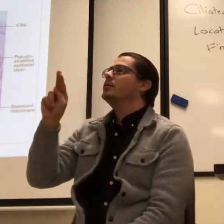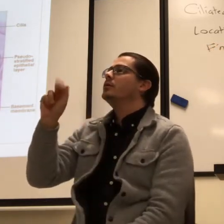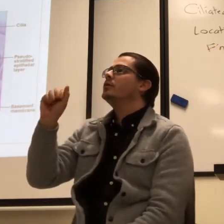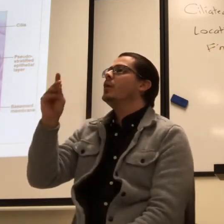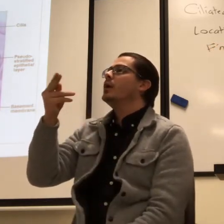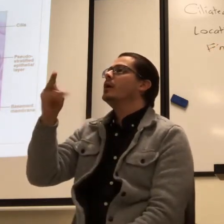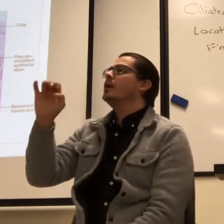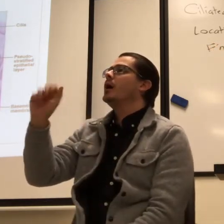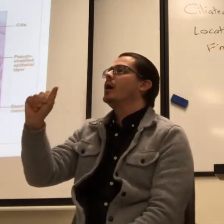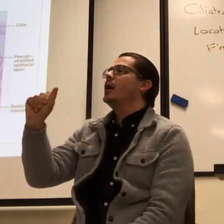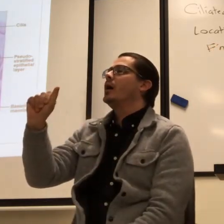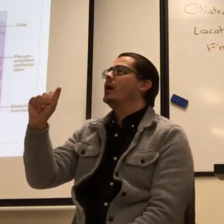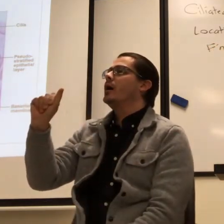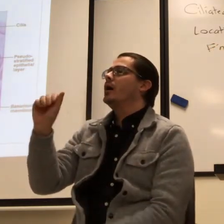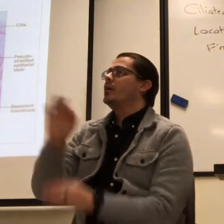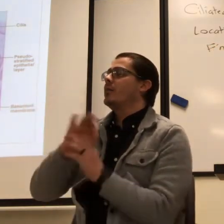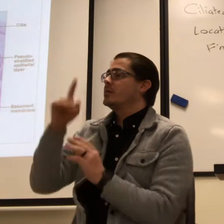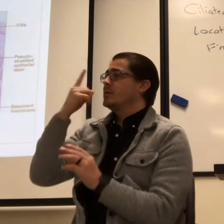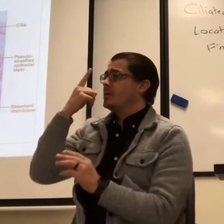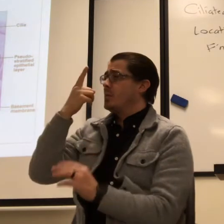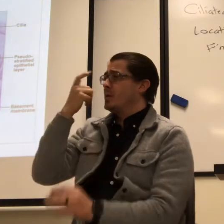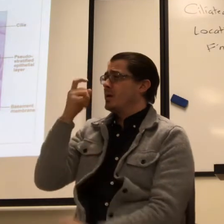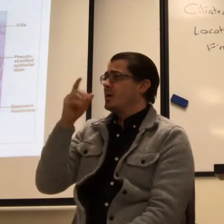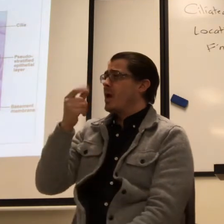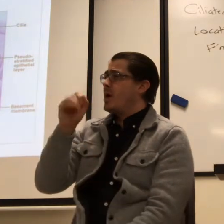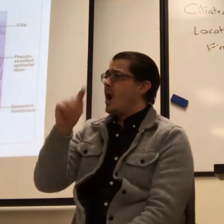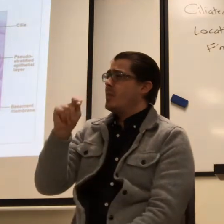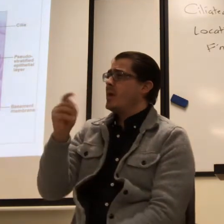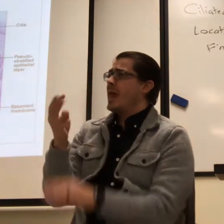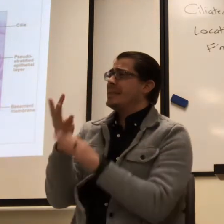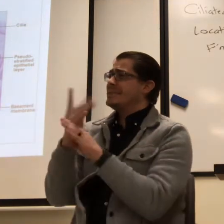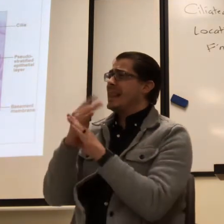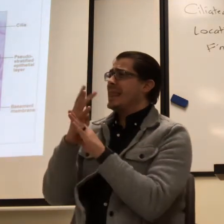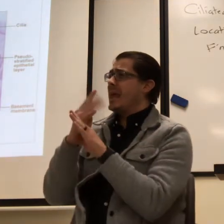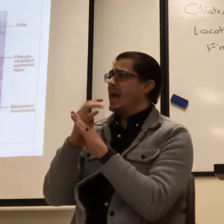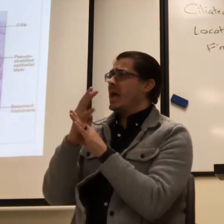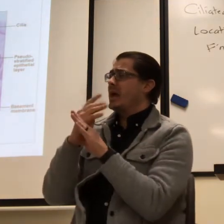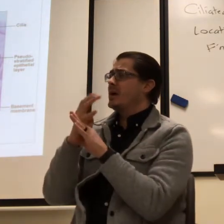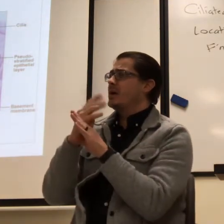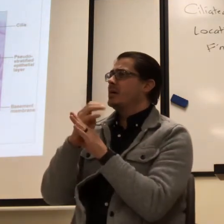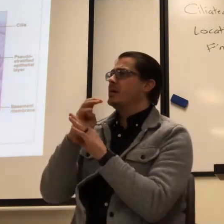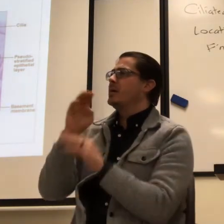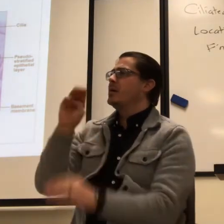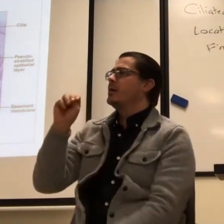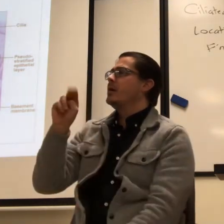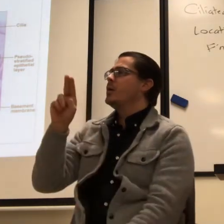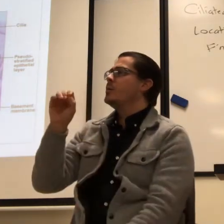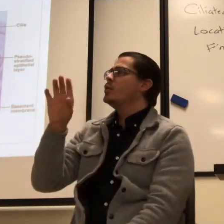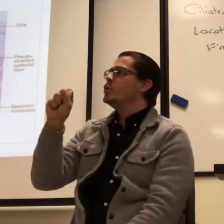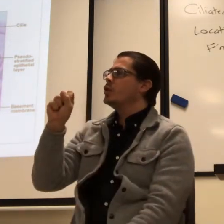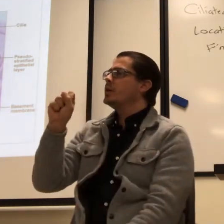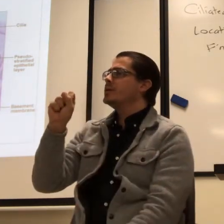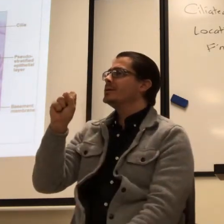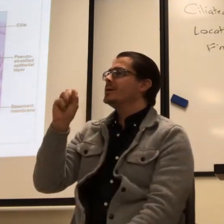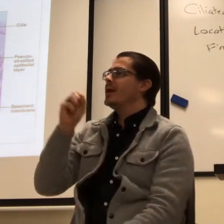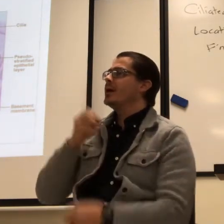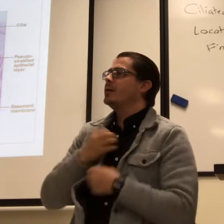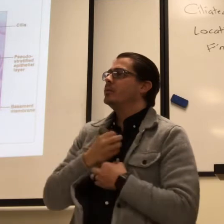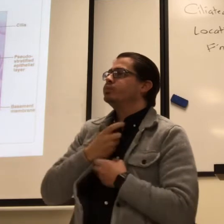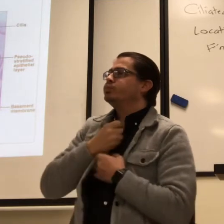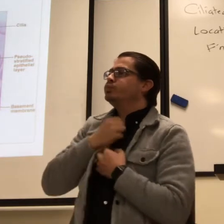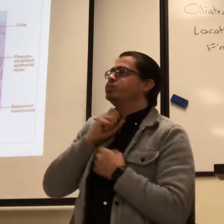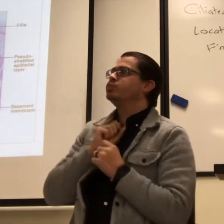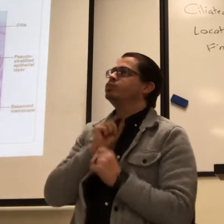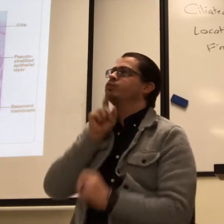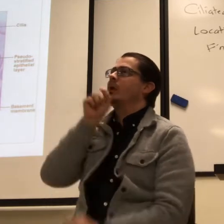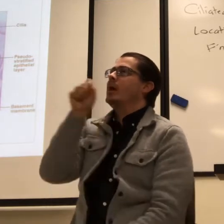And the function, because of all the goblet cells and cilia, is a mucus escalator function. So it catches